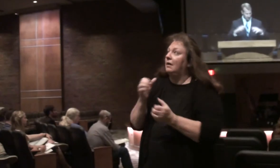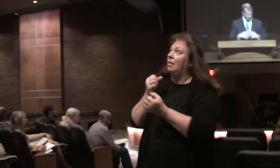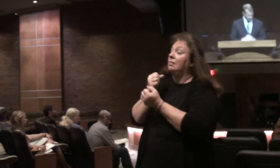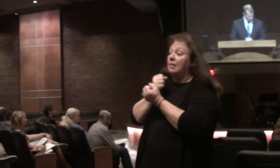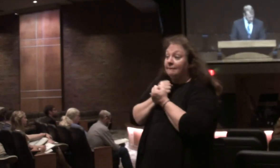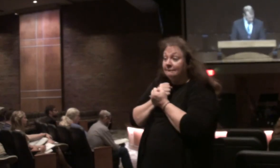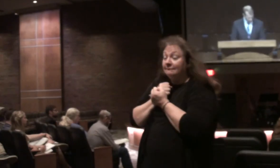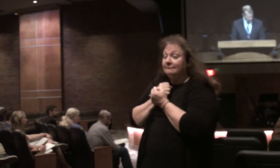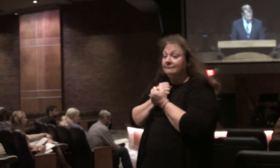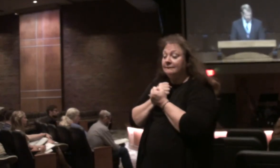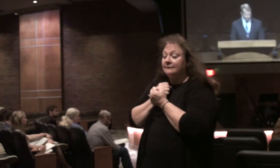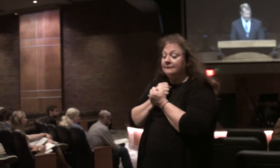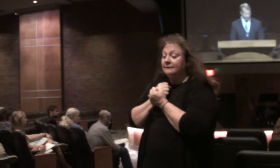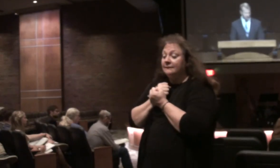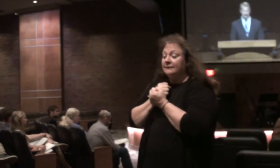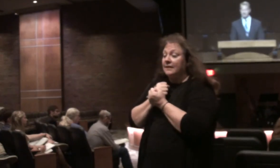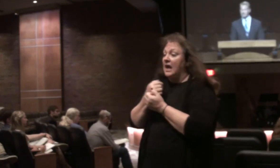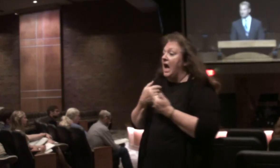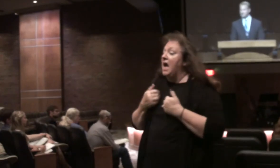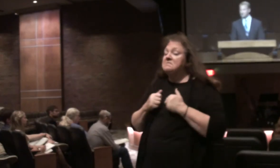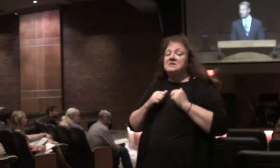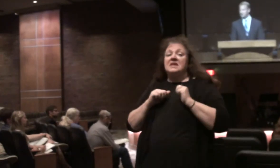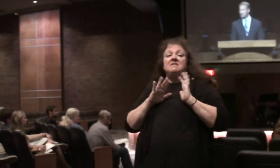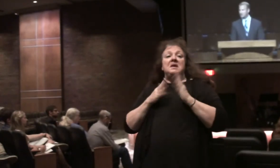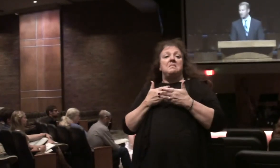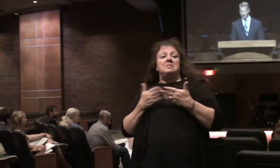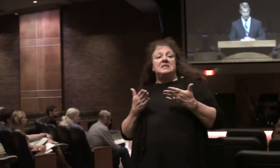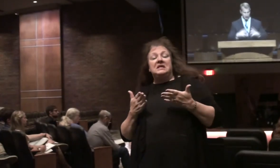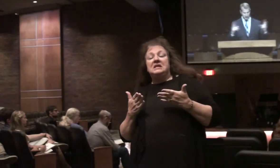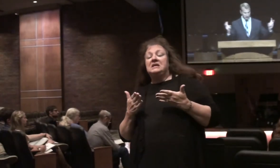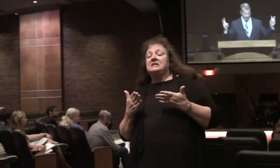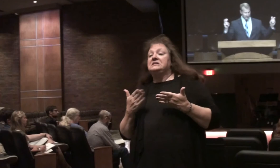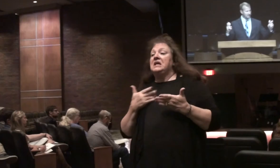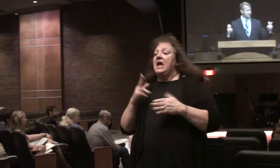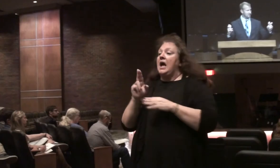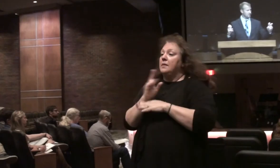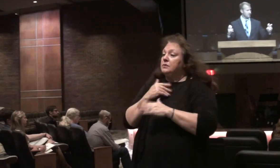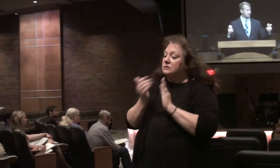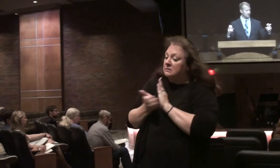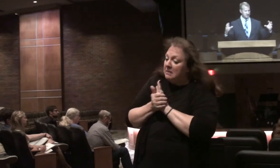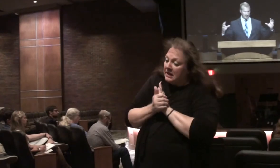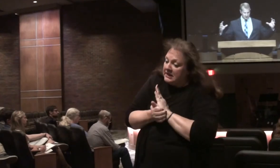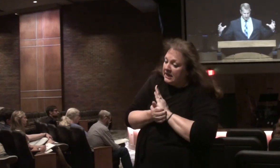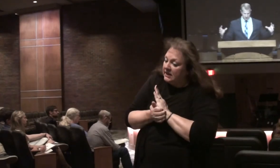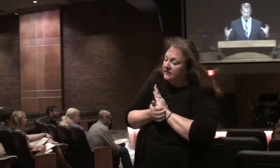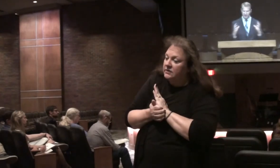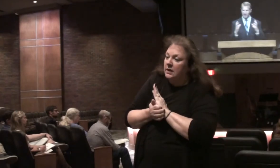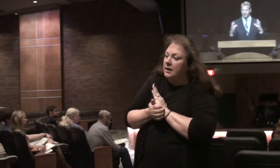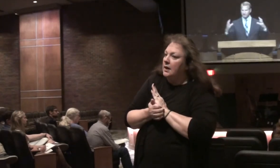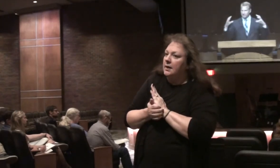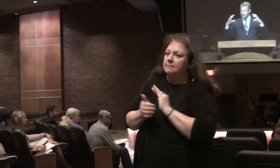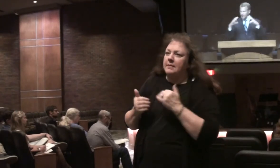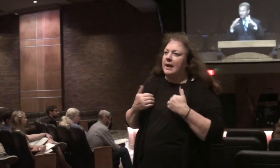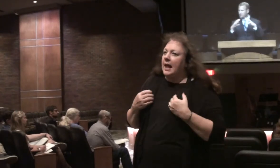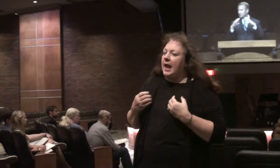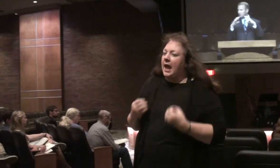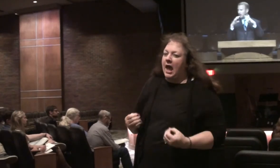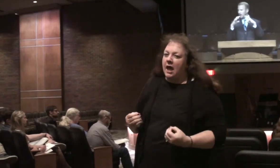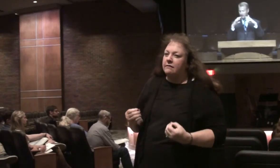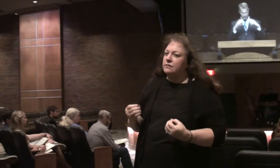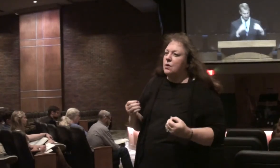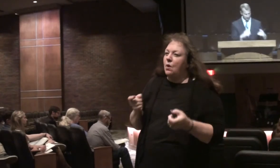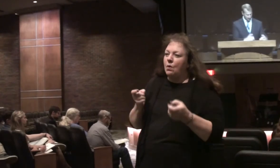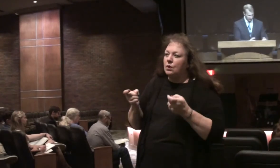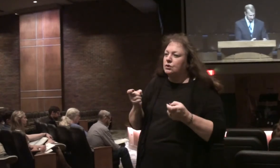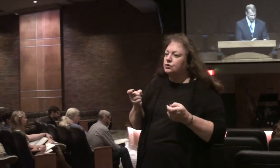we're making great sacrifices externally and using my gift, but it's not driven and governed